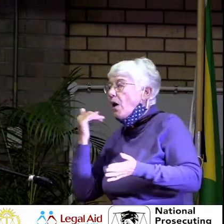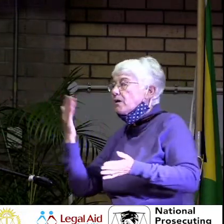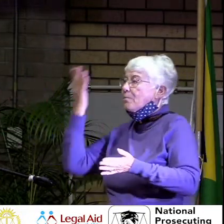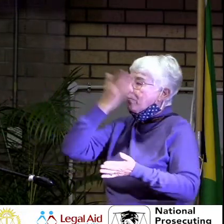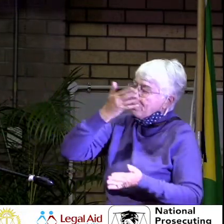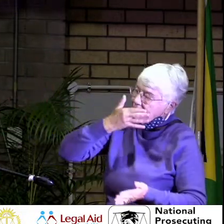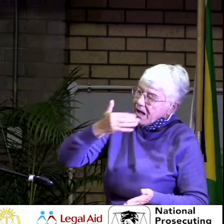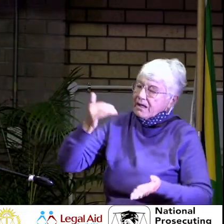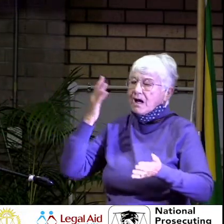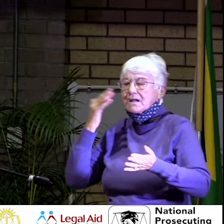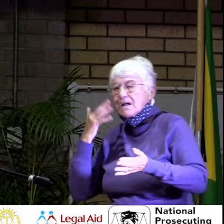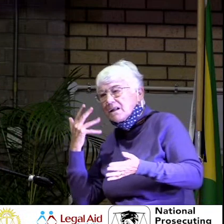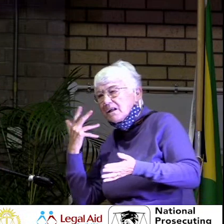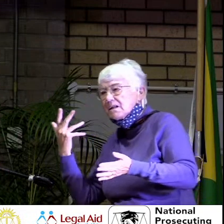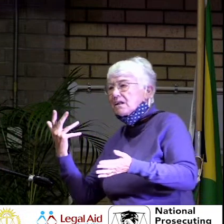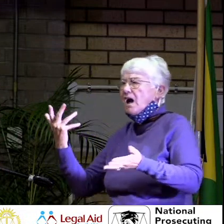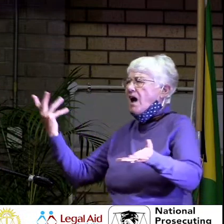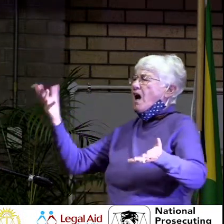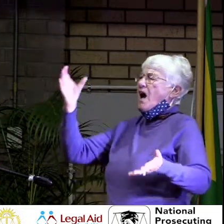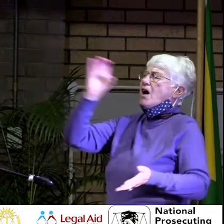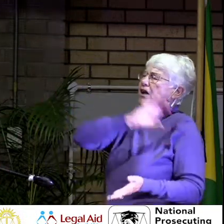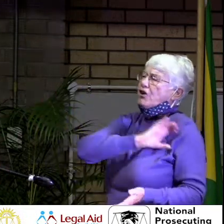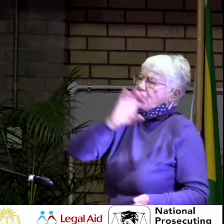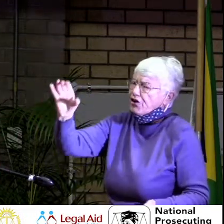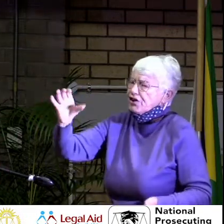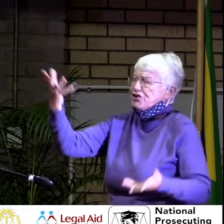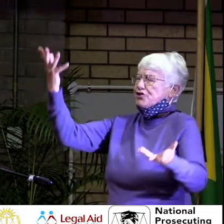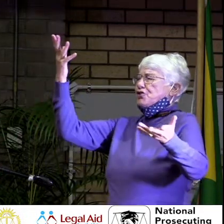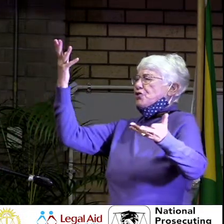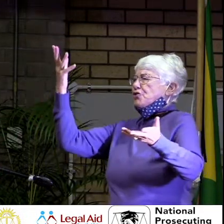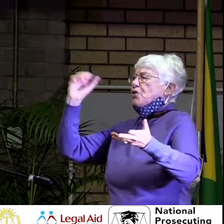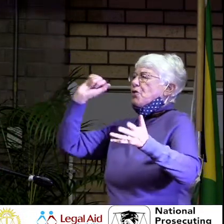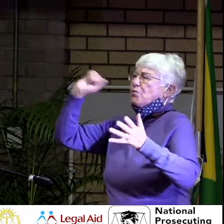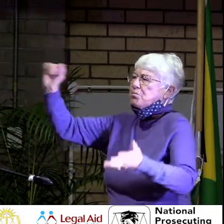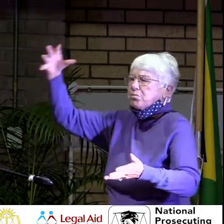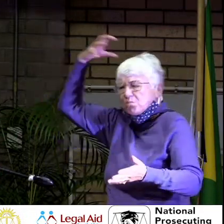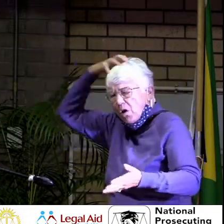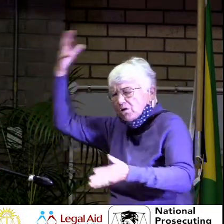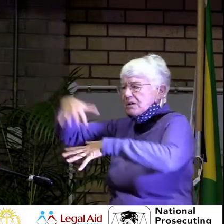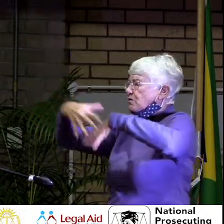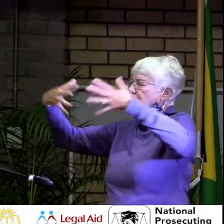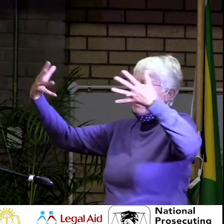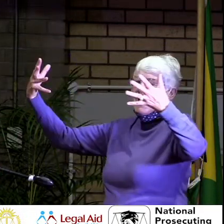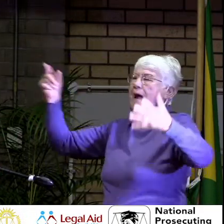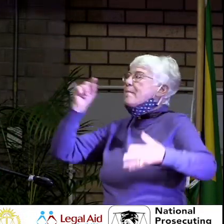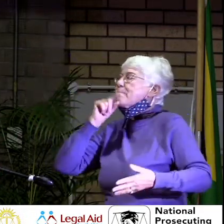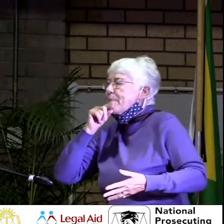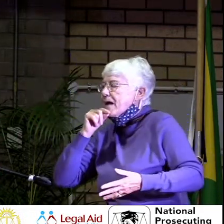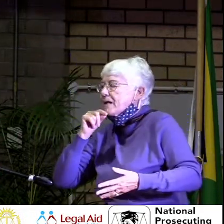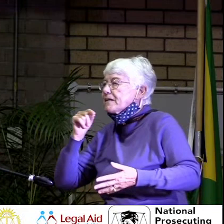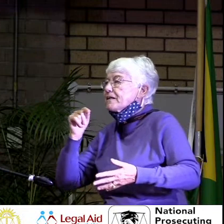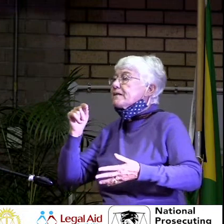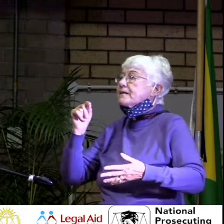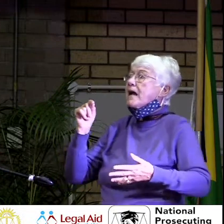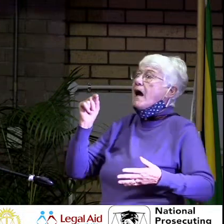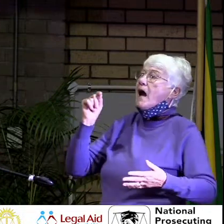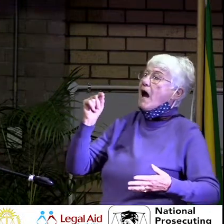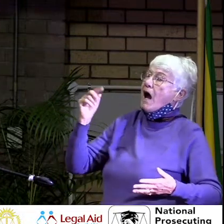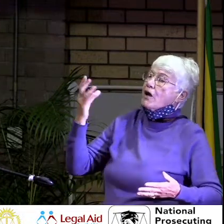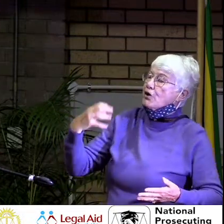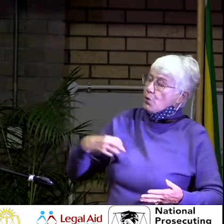equal. But also, if you're a man or a woman, men and women are equal. A man is